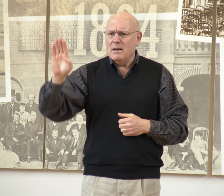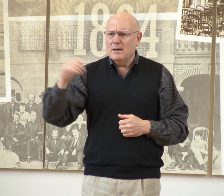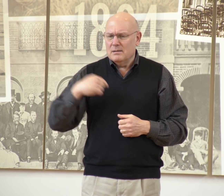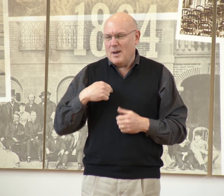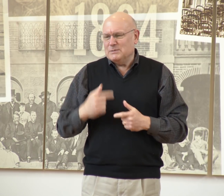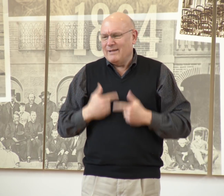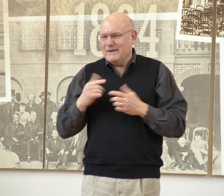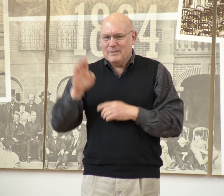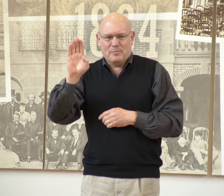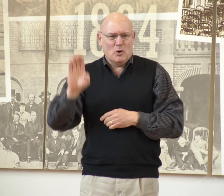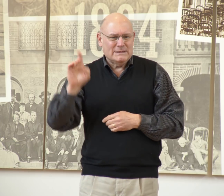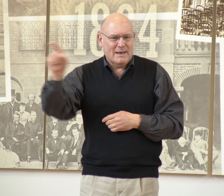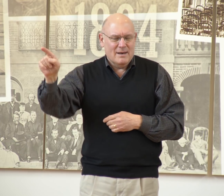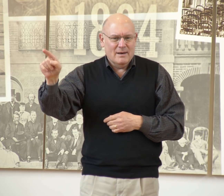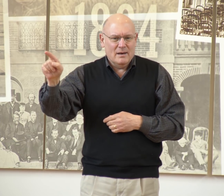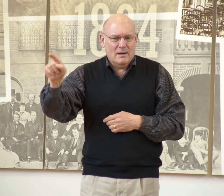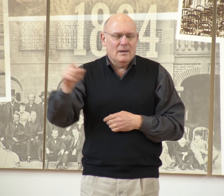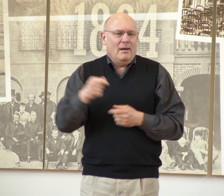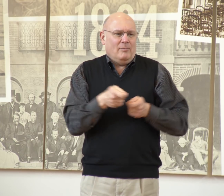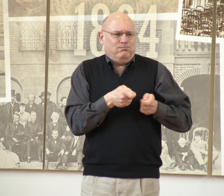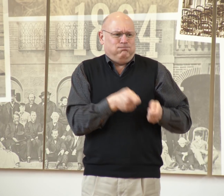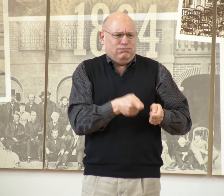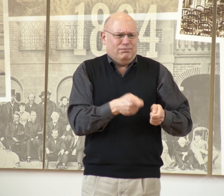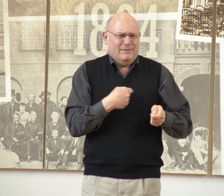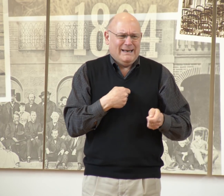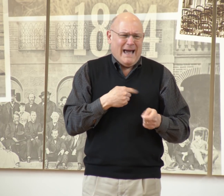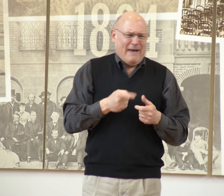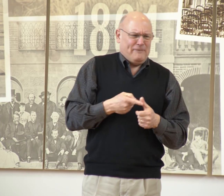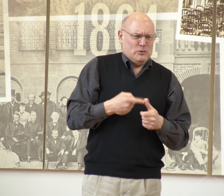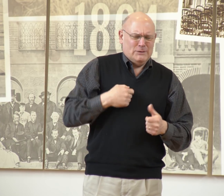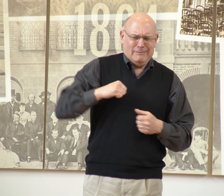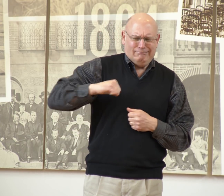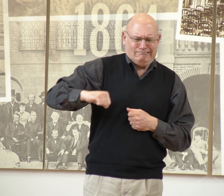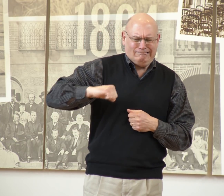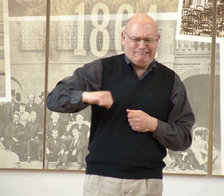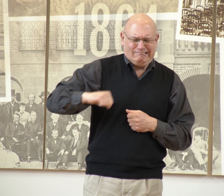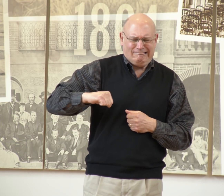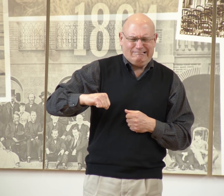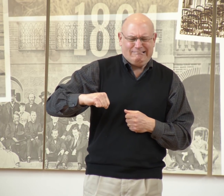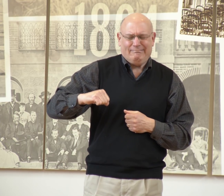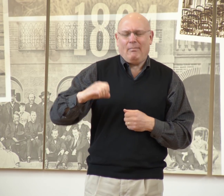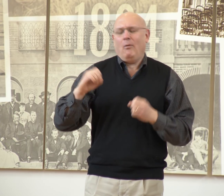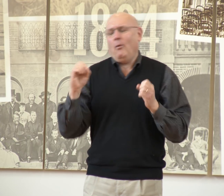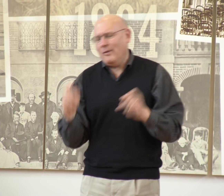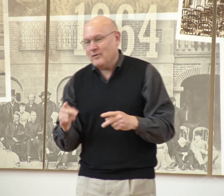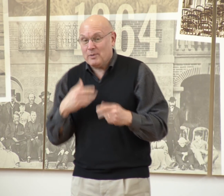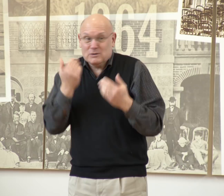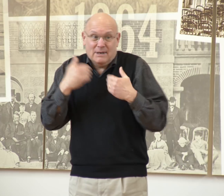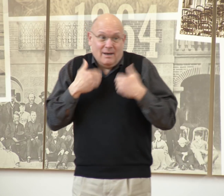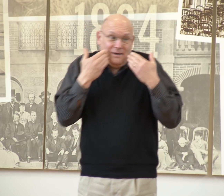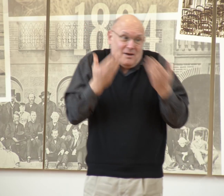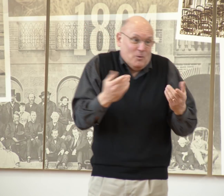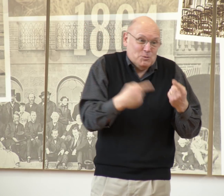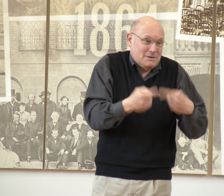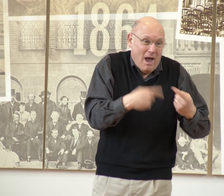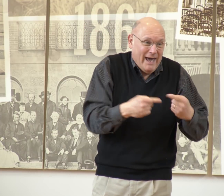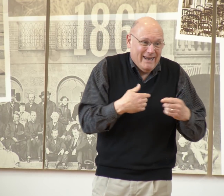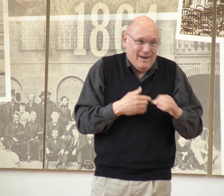is performing in Boston." That's where I went to school, in Boston. And at first I was like, I don't know. Because I didn't know